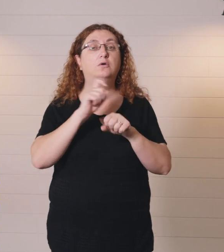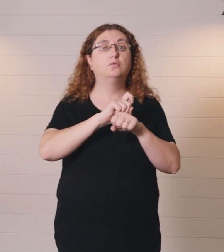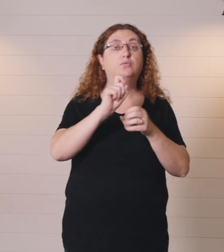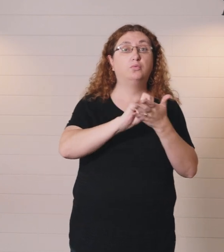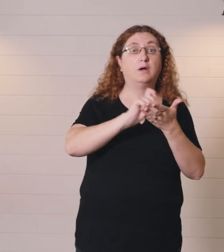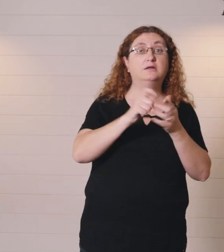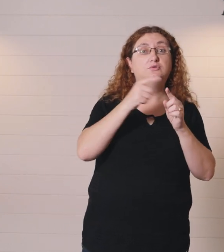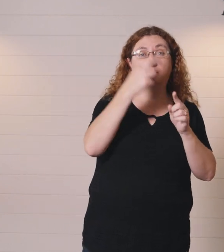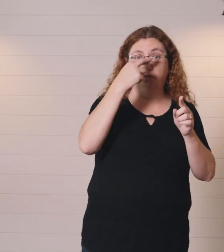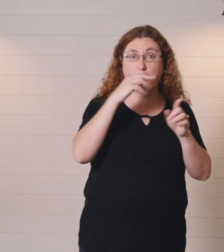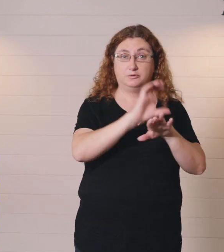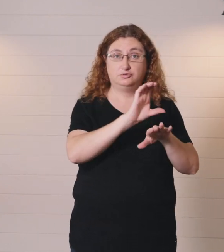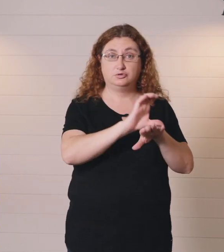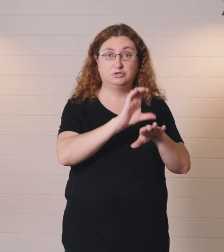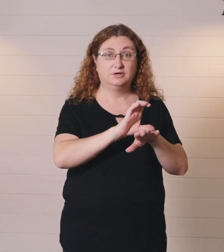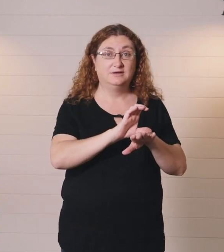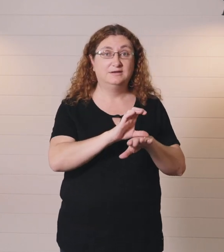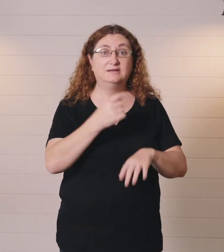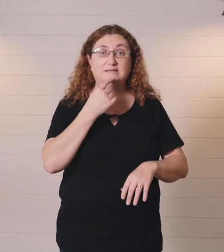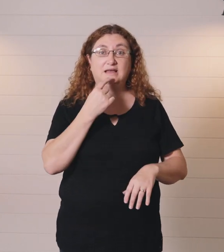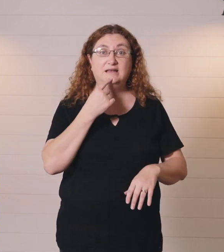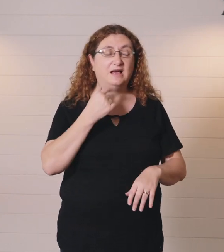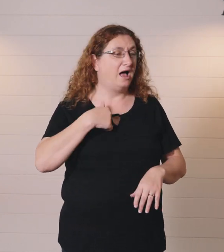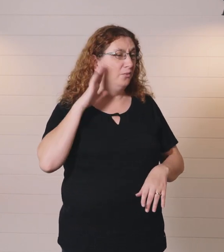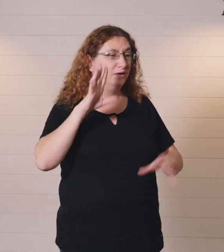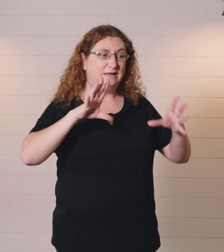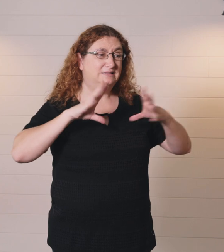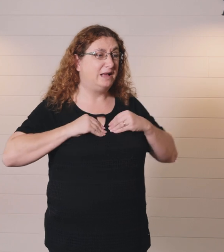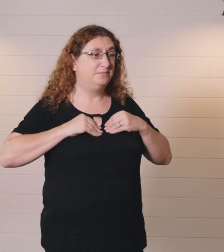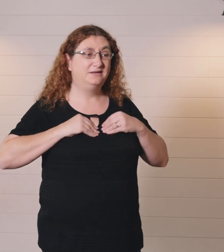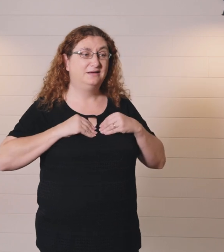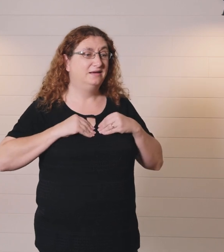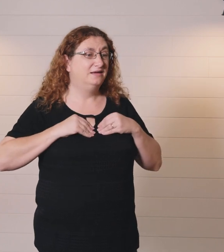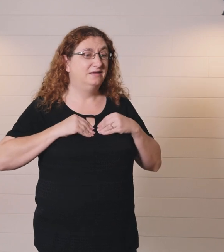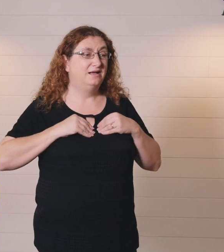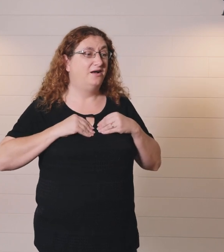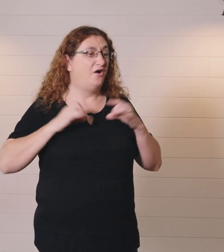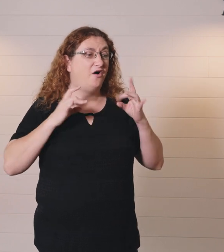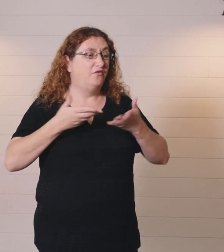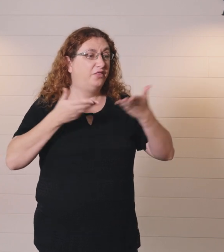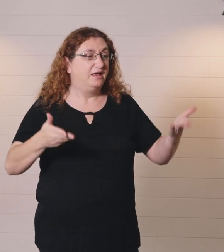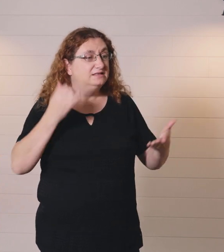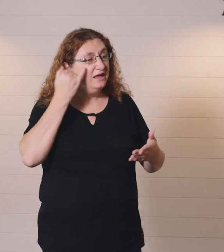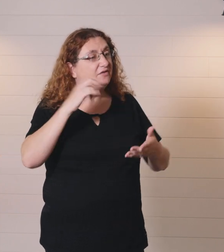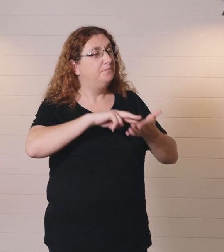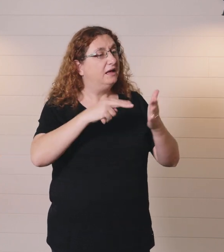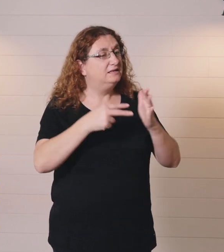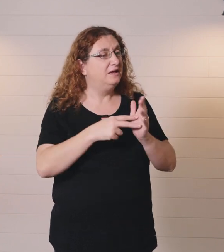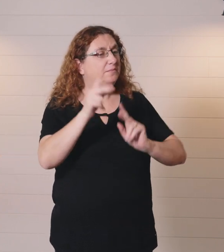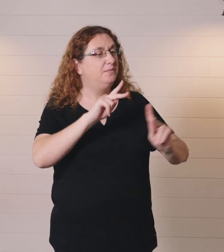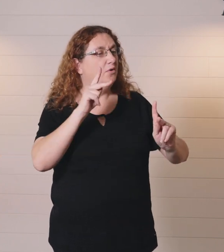says, I myself would be accursed if it would bring about the salvation of my people. I'm paraphrasing it, but as you look at that